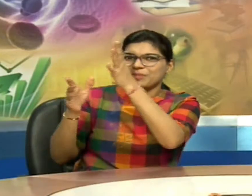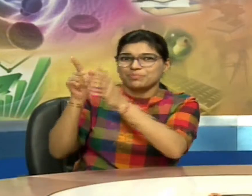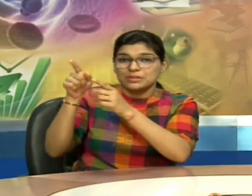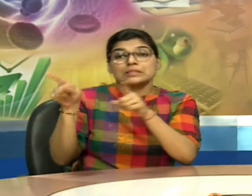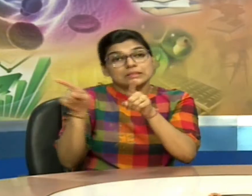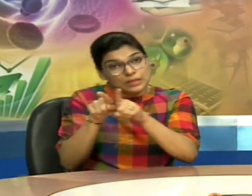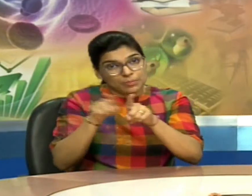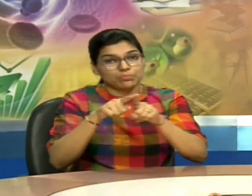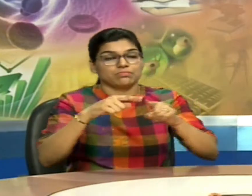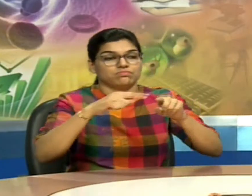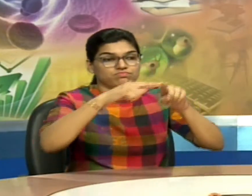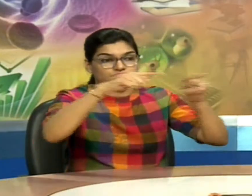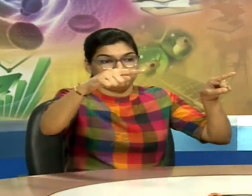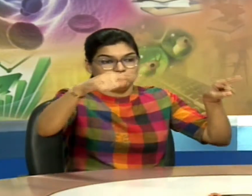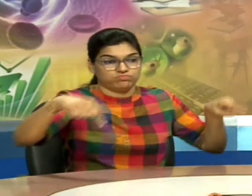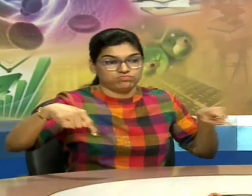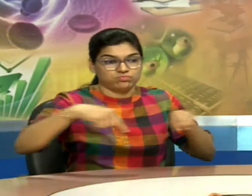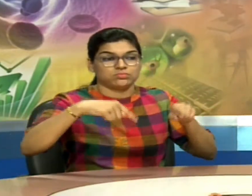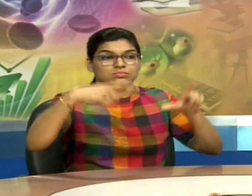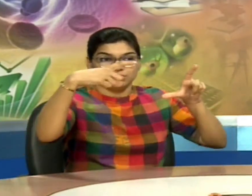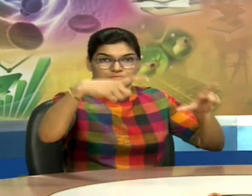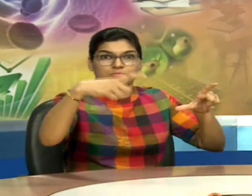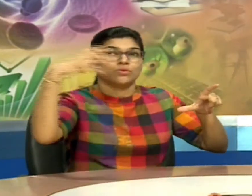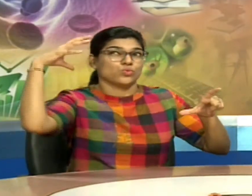Solar water heater is used to